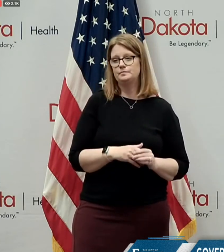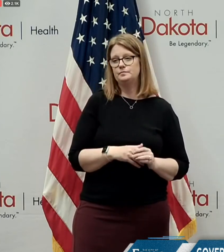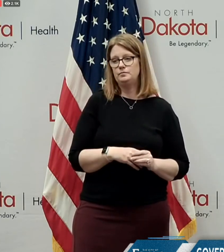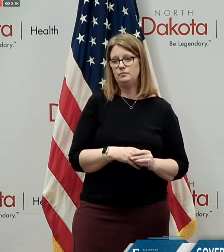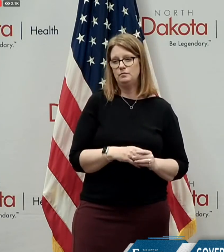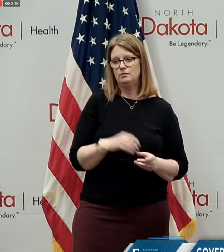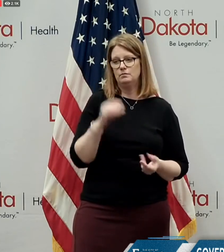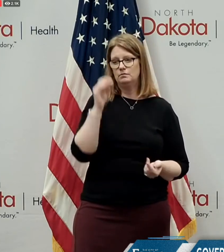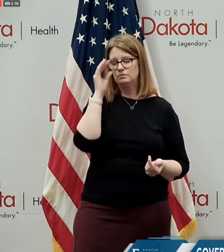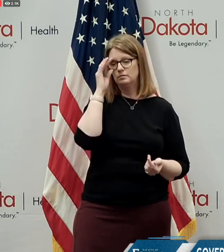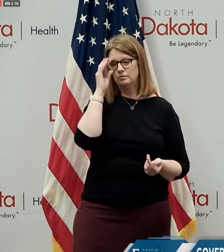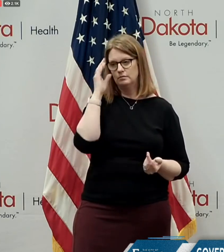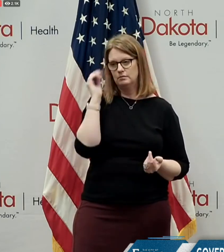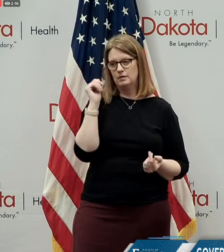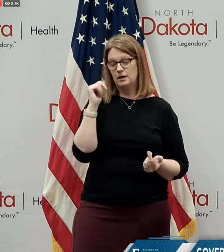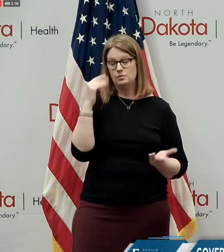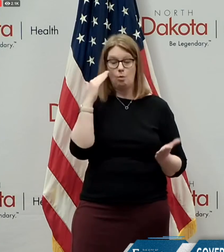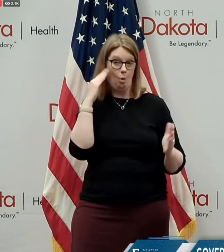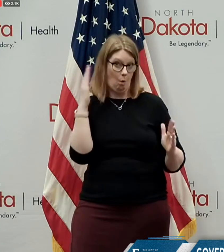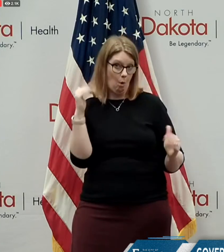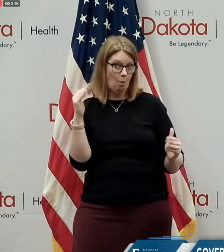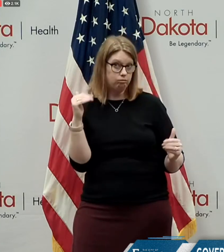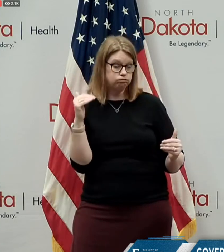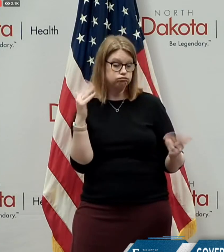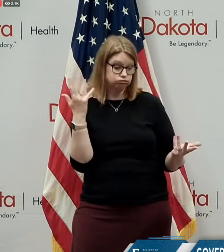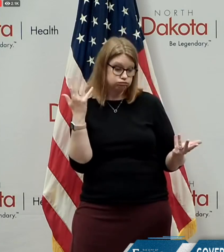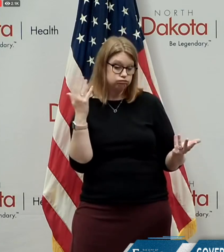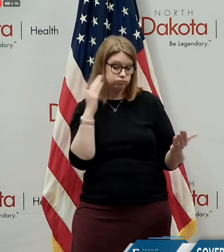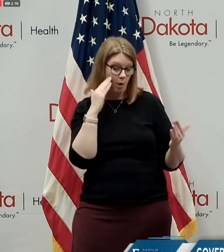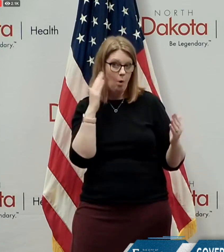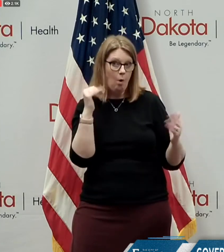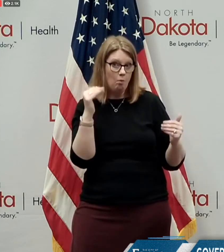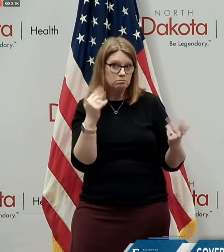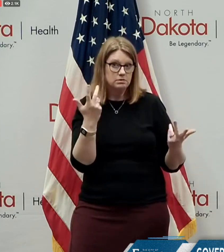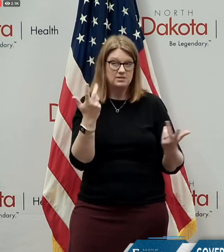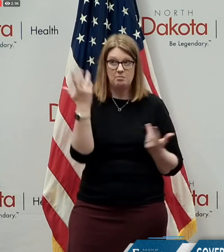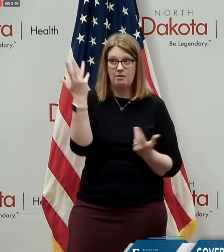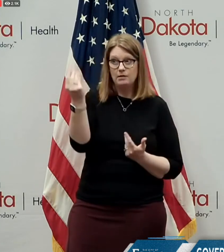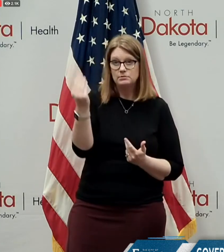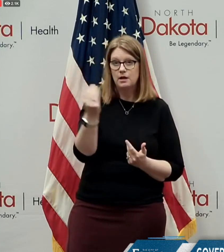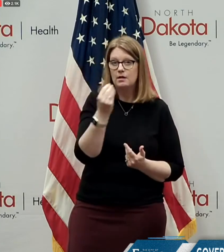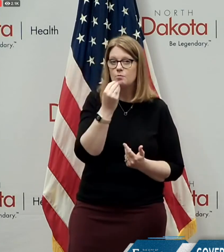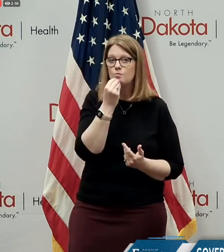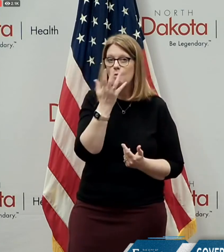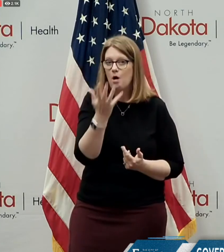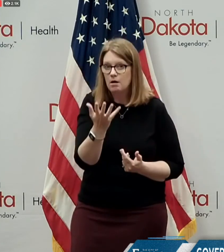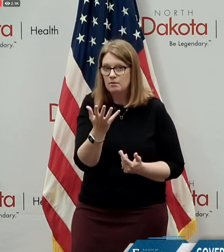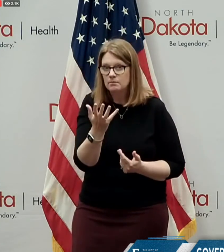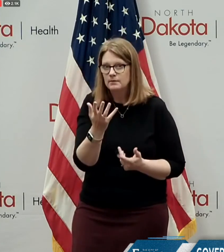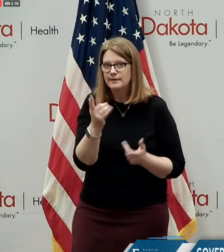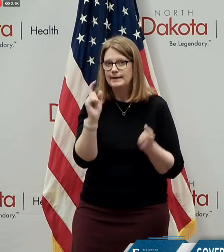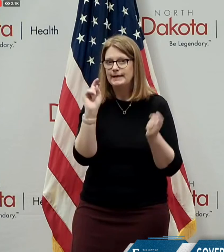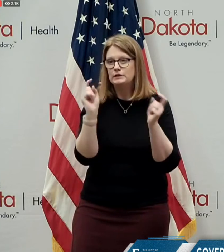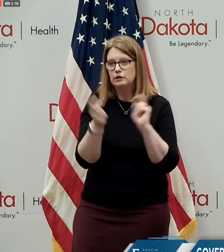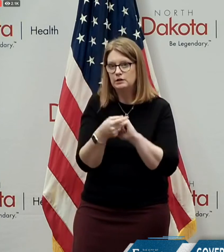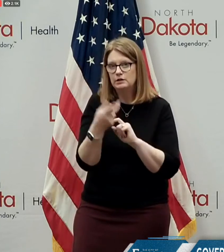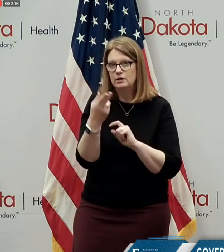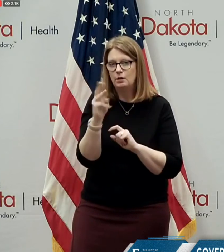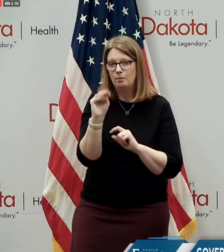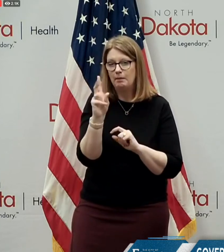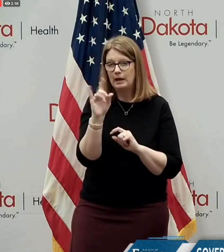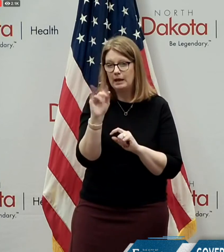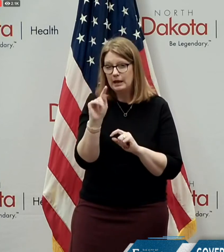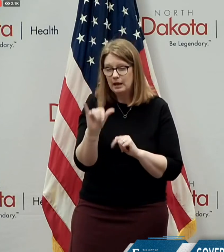certainly some hope that when you've got warmer temperatures and changes in humidity,